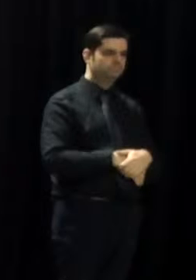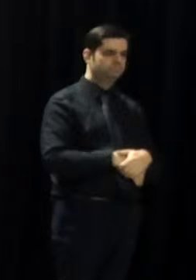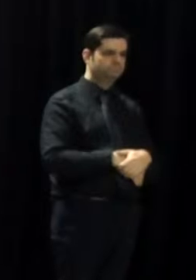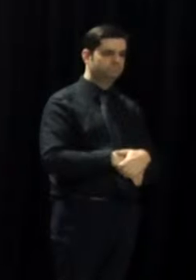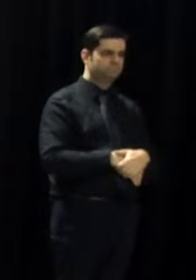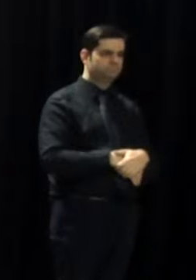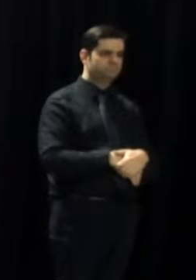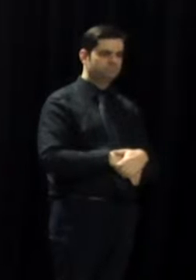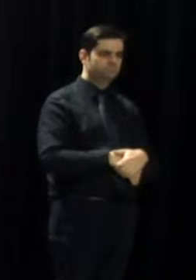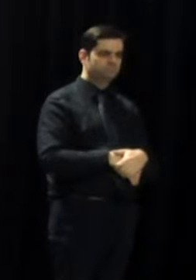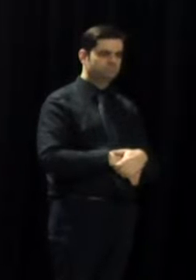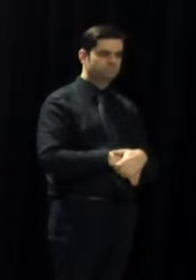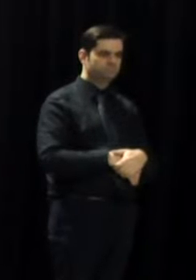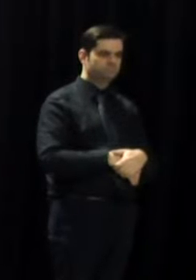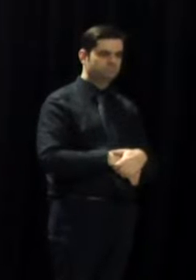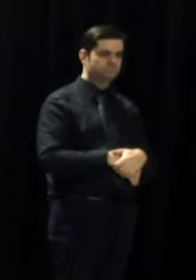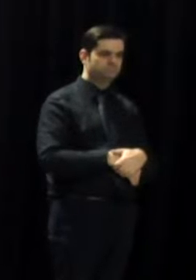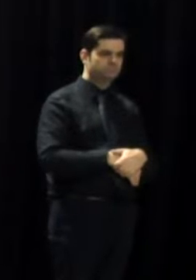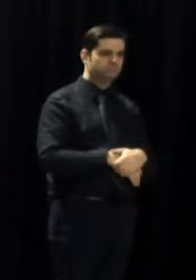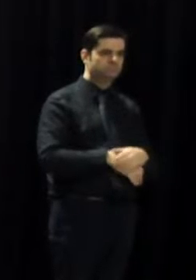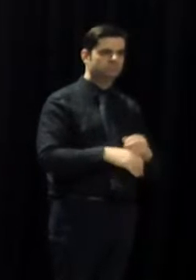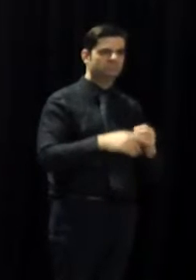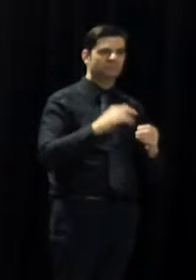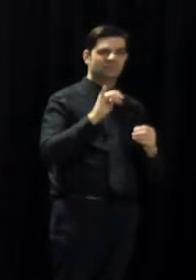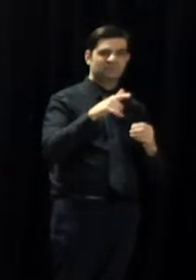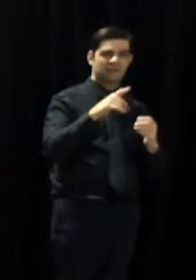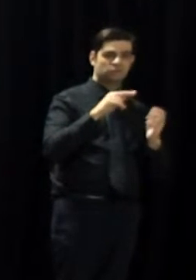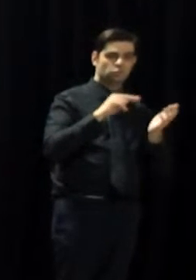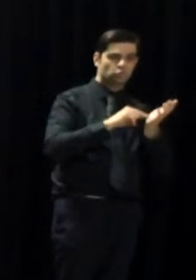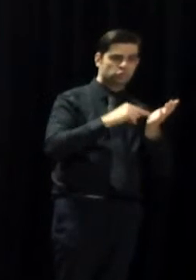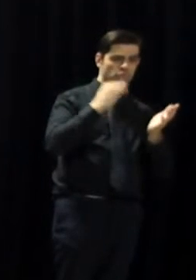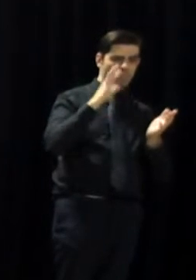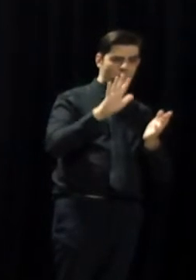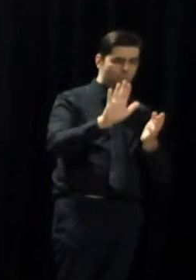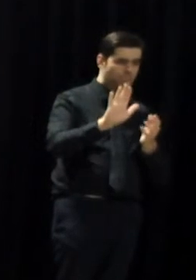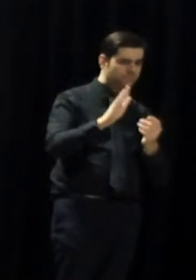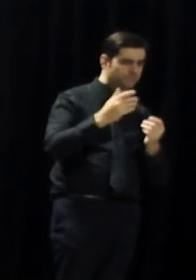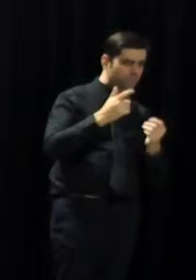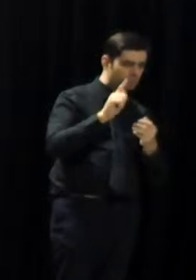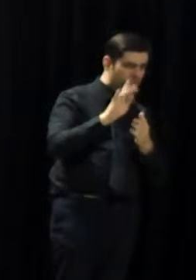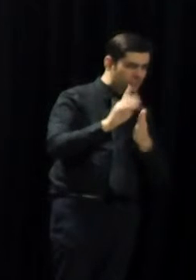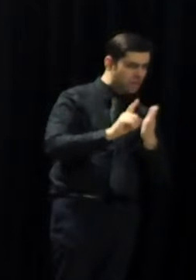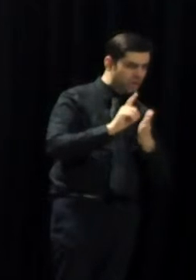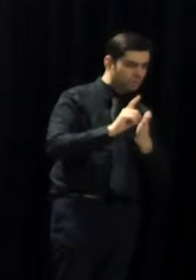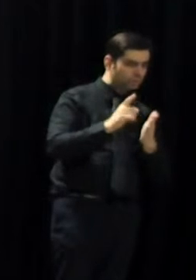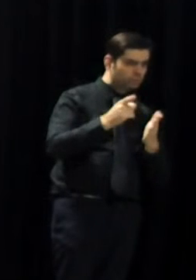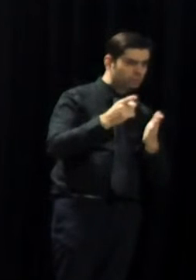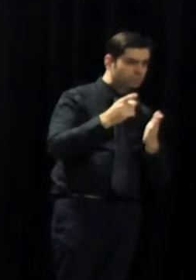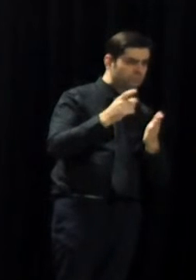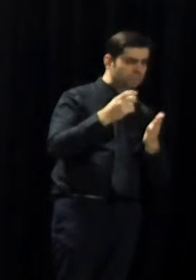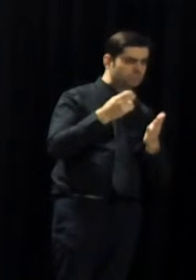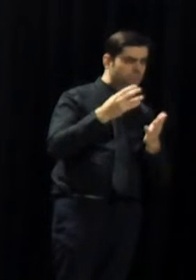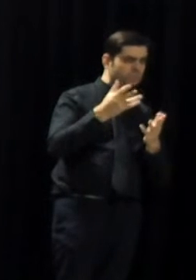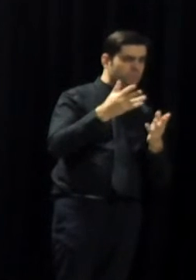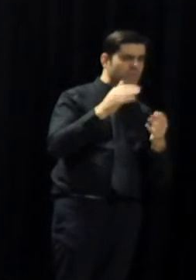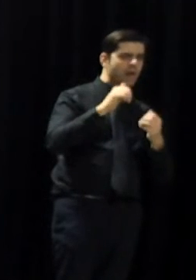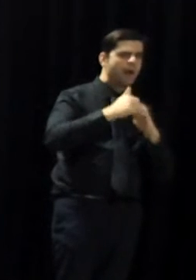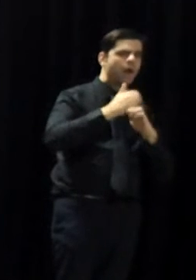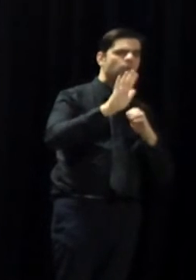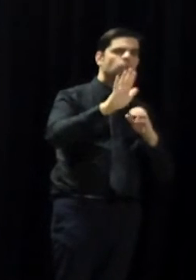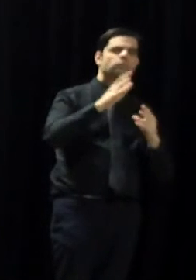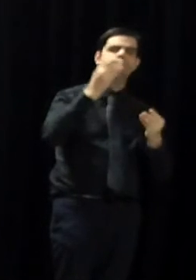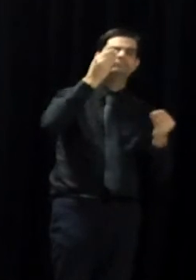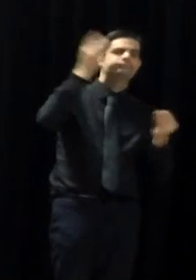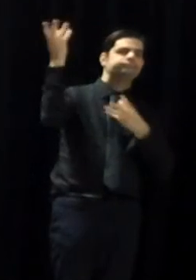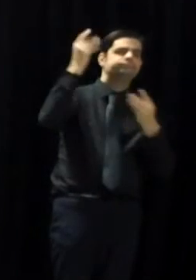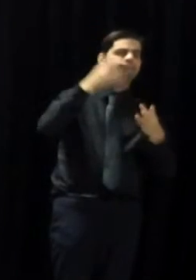or many counties across the state reported very high numbers, or if this was everything getting reported at once after